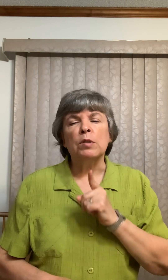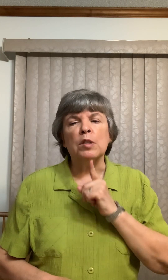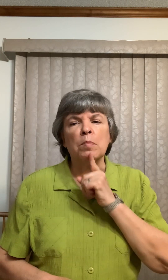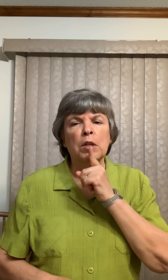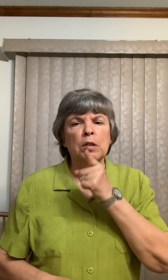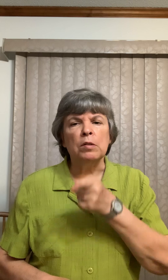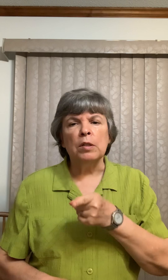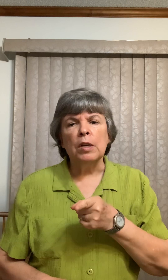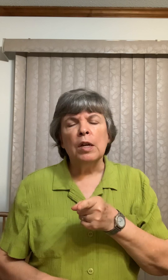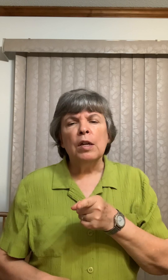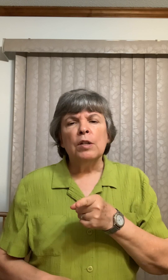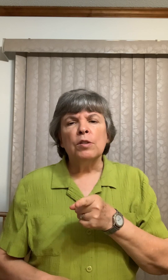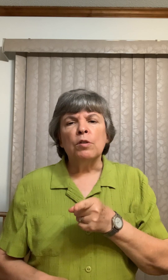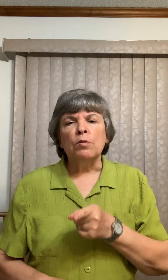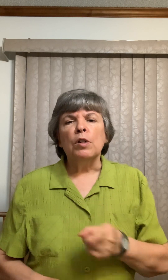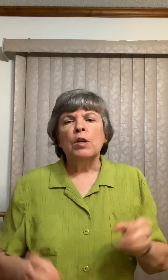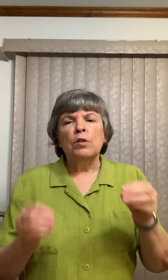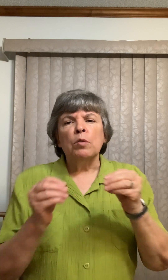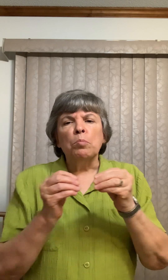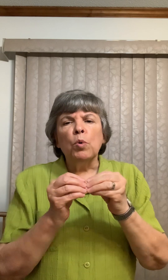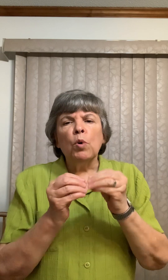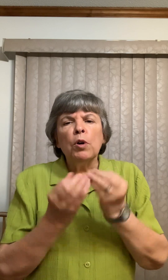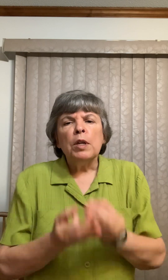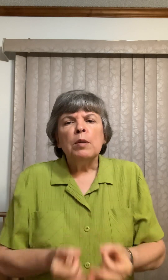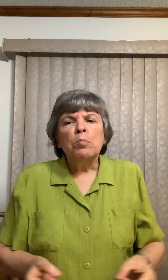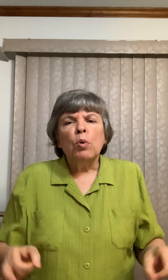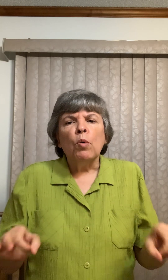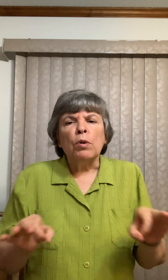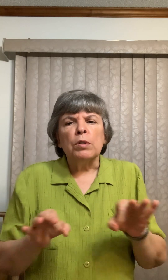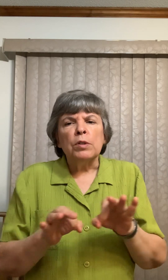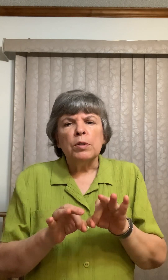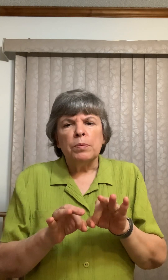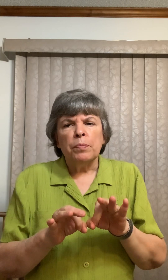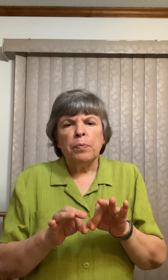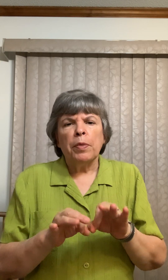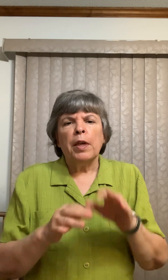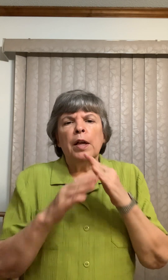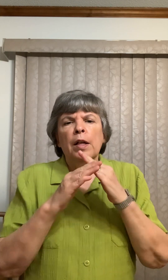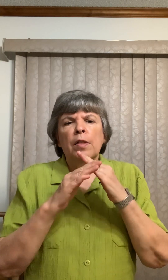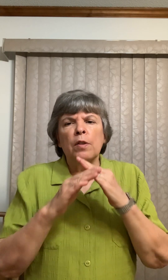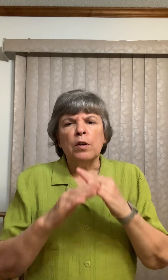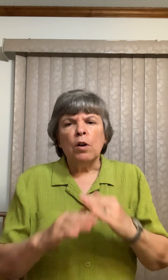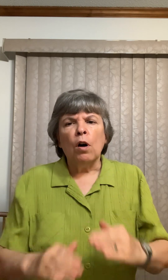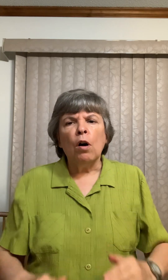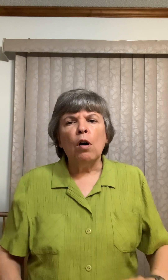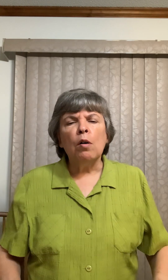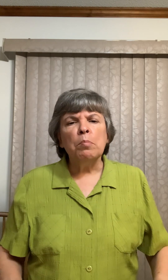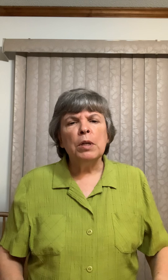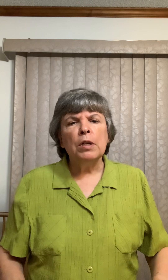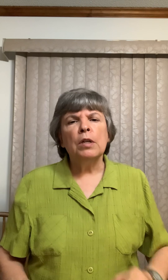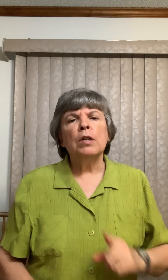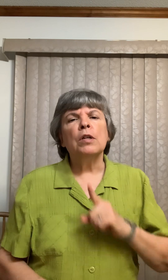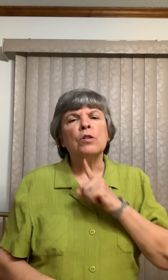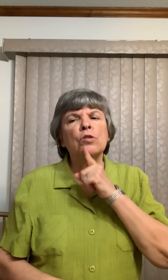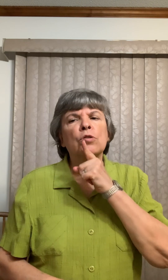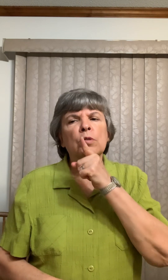something easy. So more important, the calm